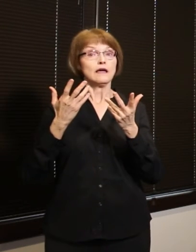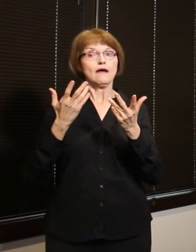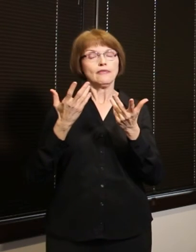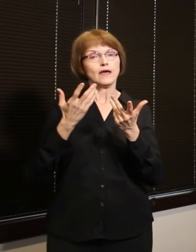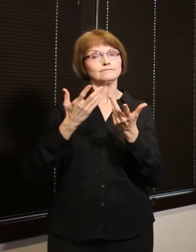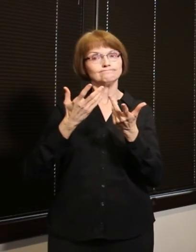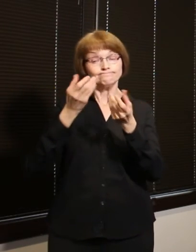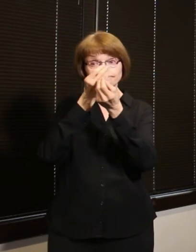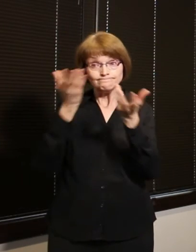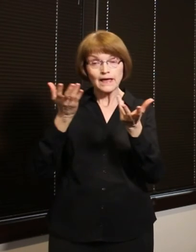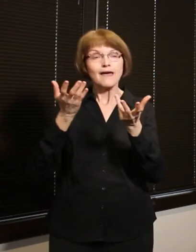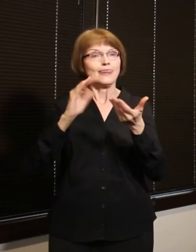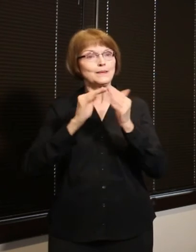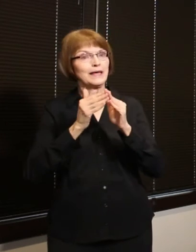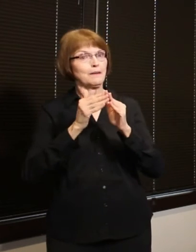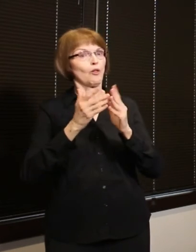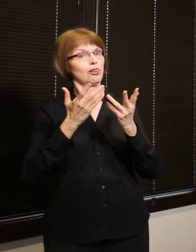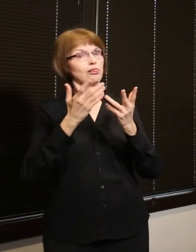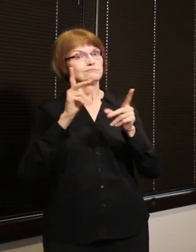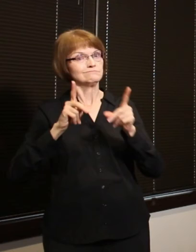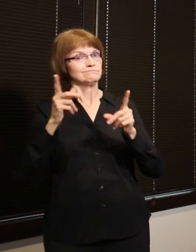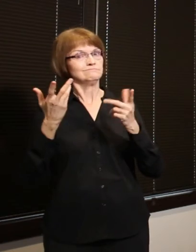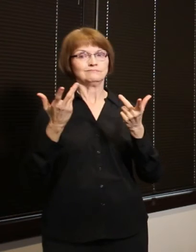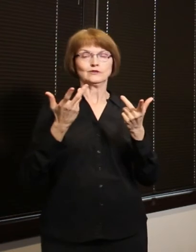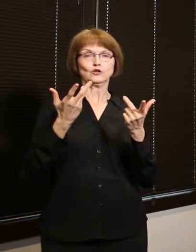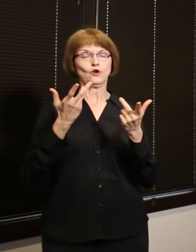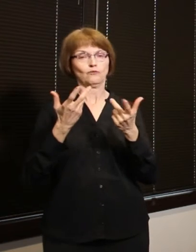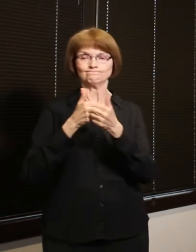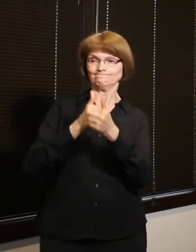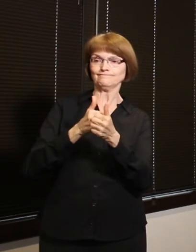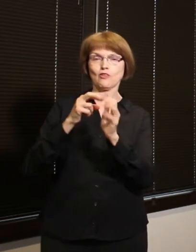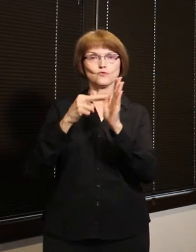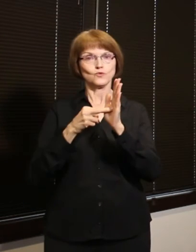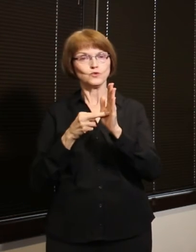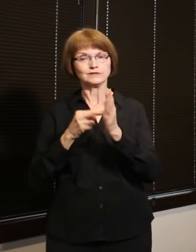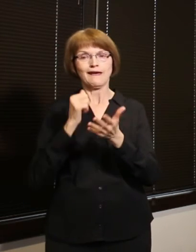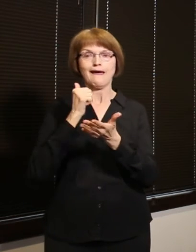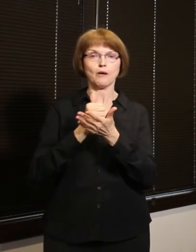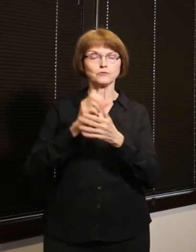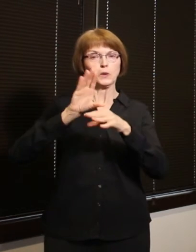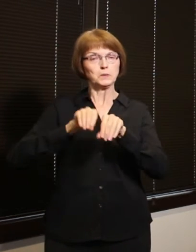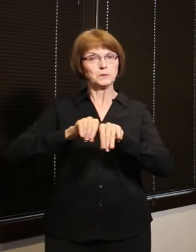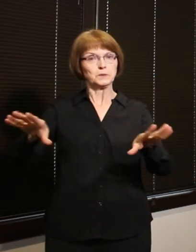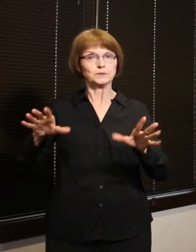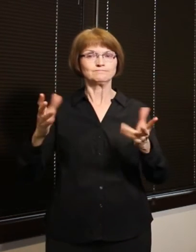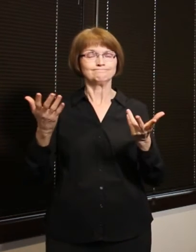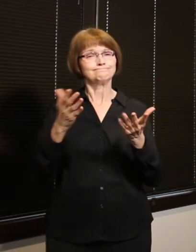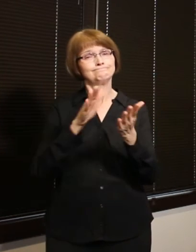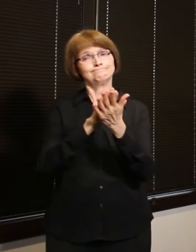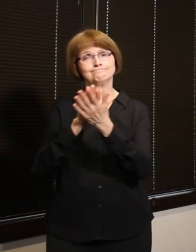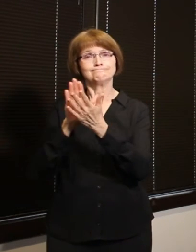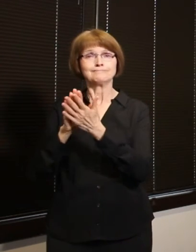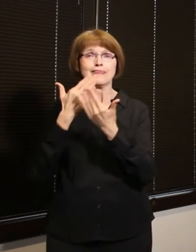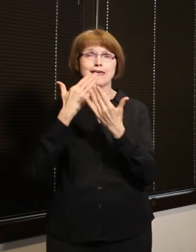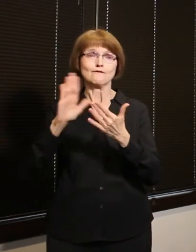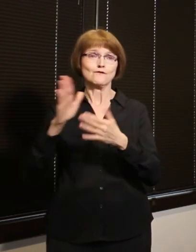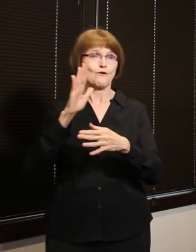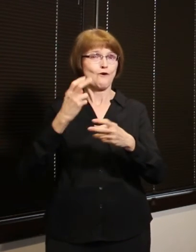to flatten that curve. And so it actually it's nice to see, and it's a credit to everybody's hard work.